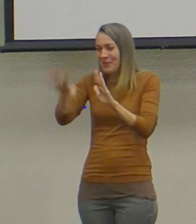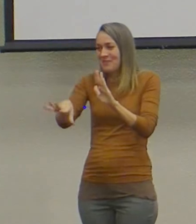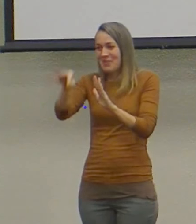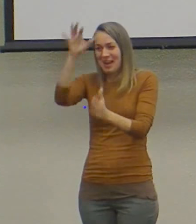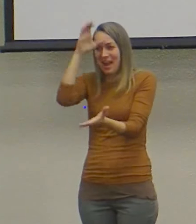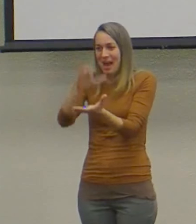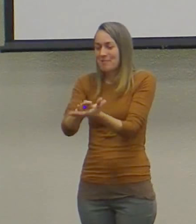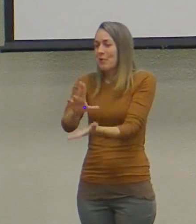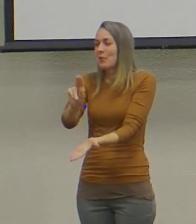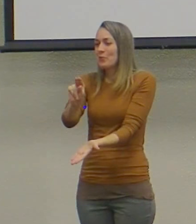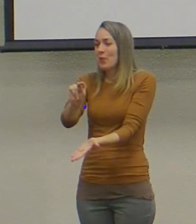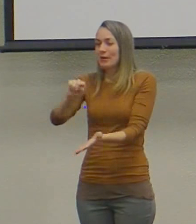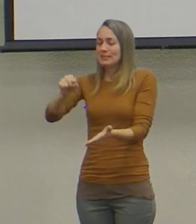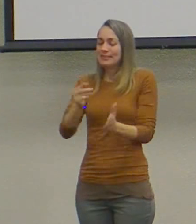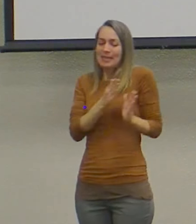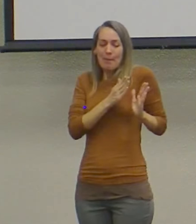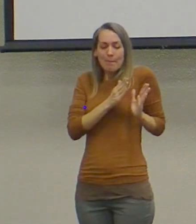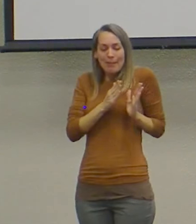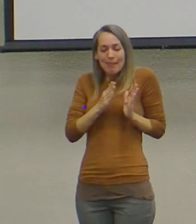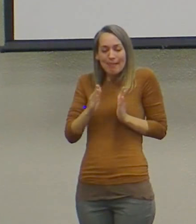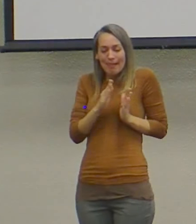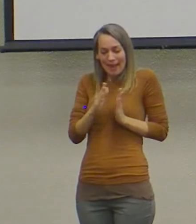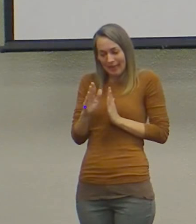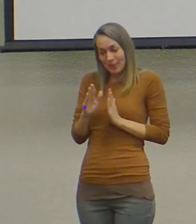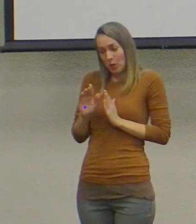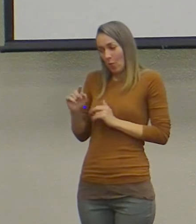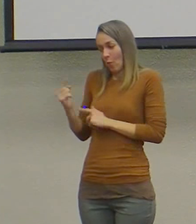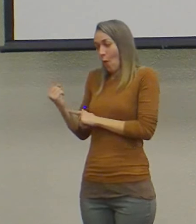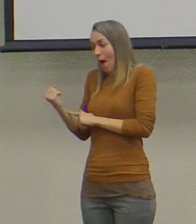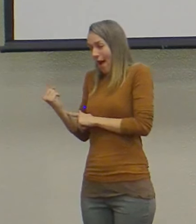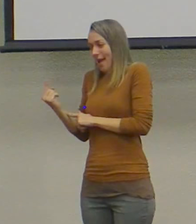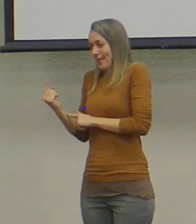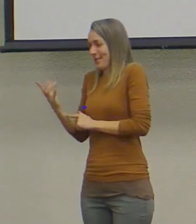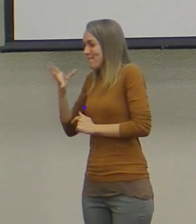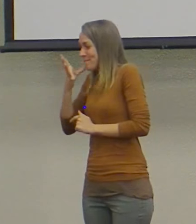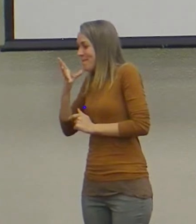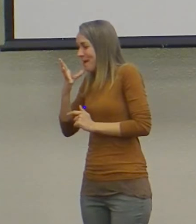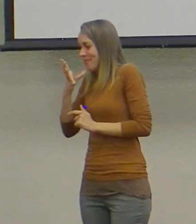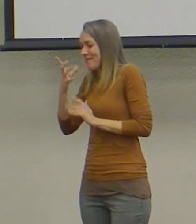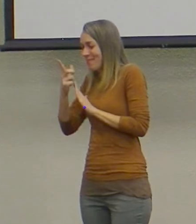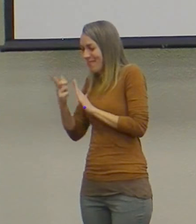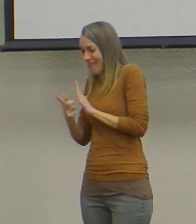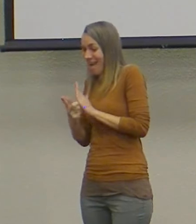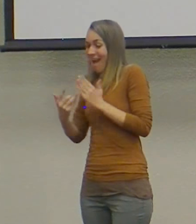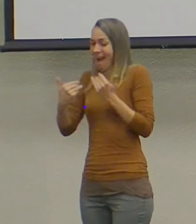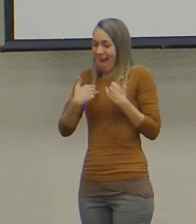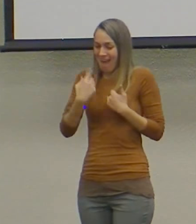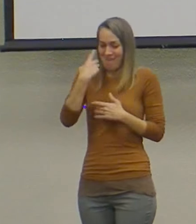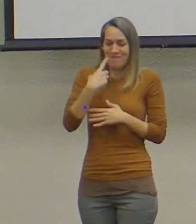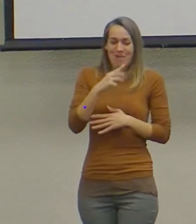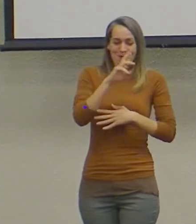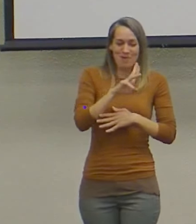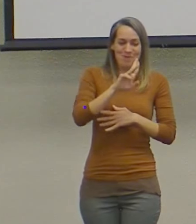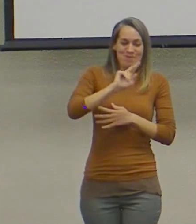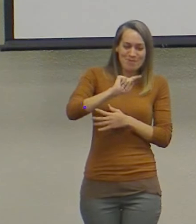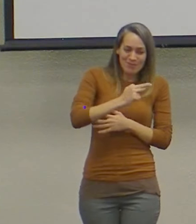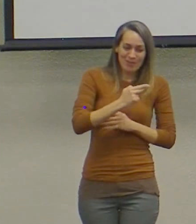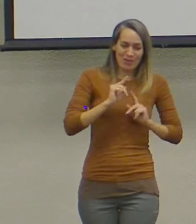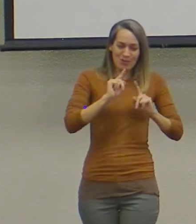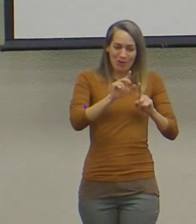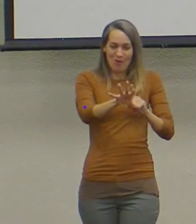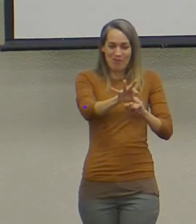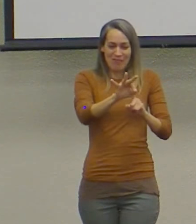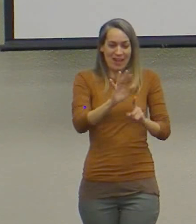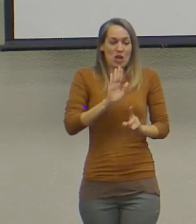simply looking at a strategy that a mother-in-law puts in place for Ruth to go and find